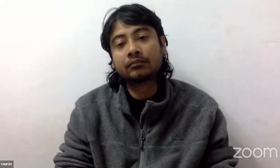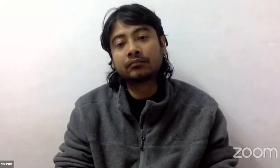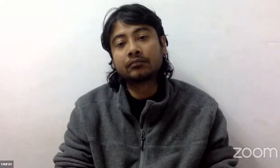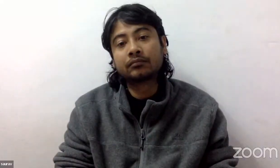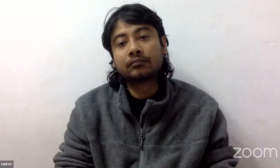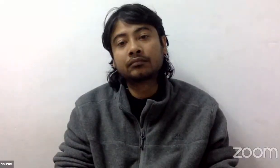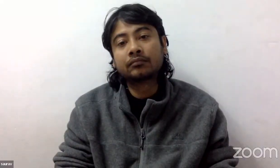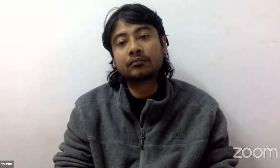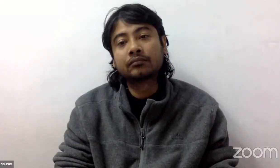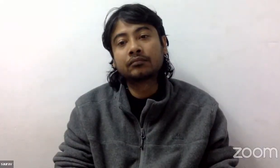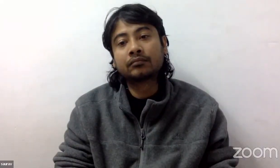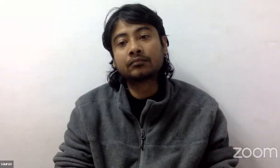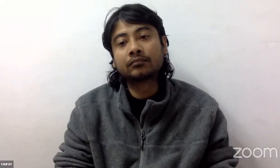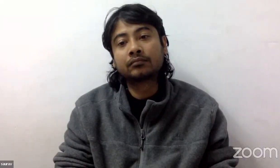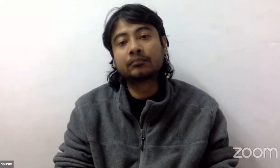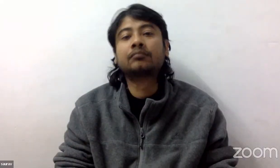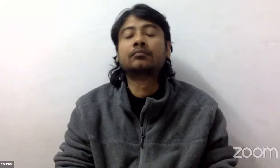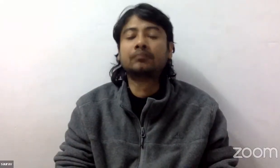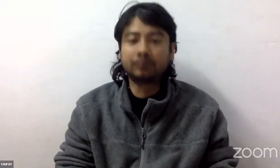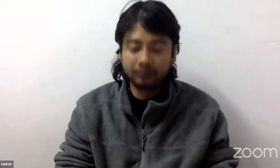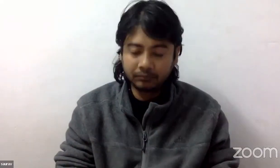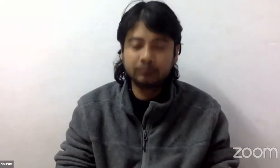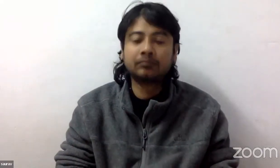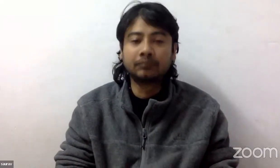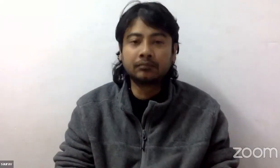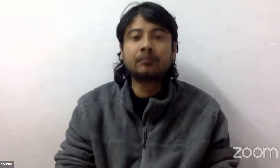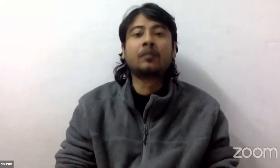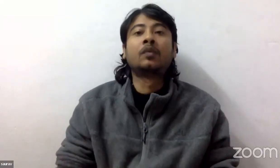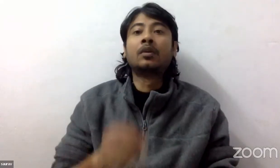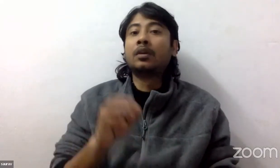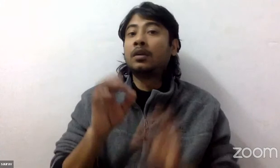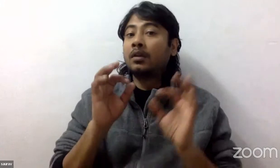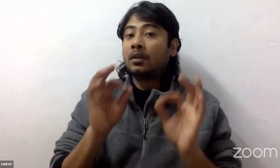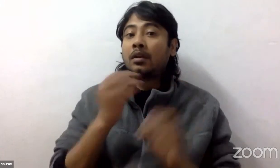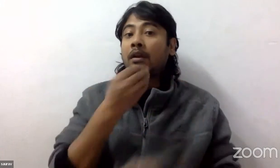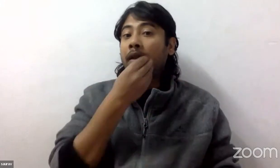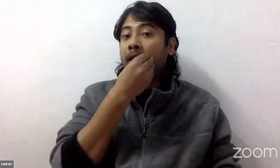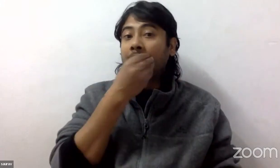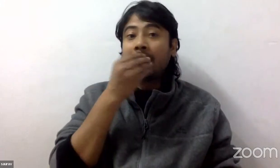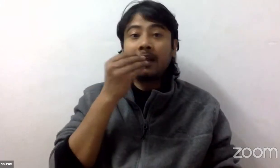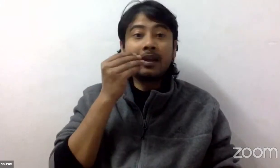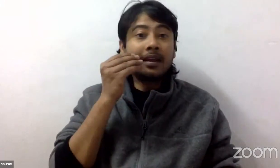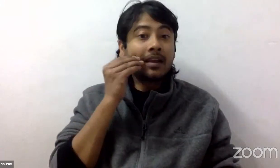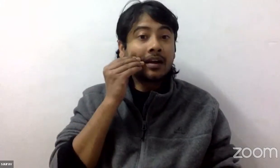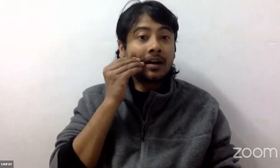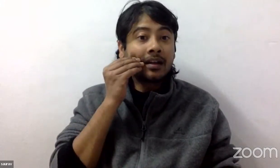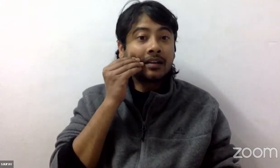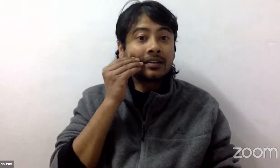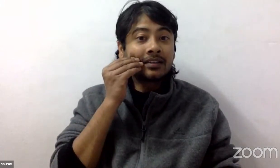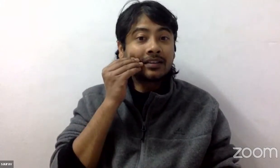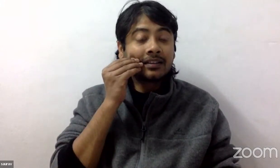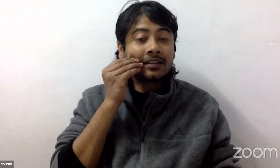So now every Ekadashi you would have heard has a different story. It has a different purpose. Its importance